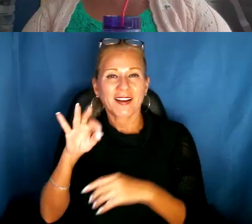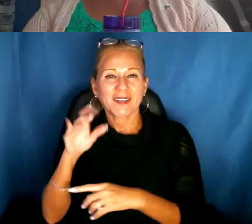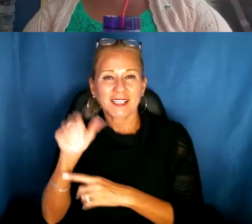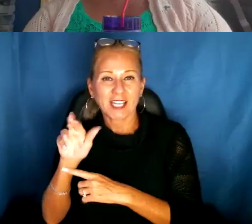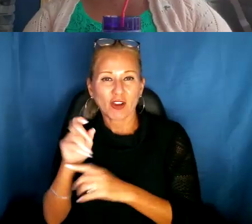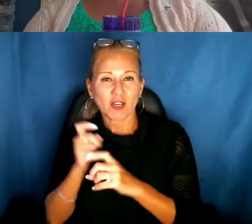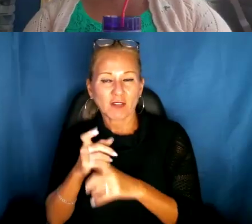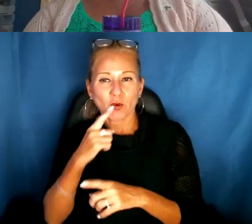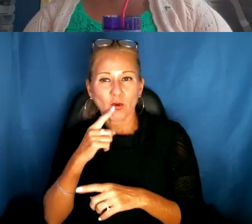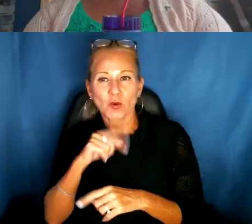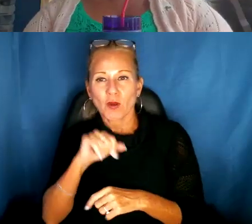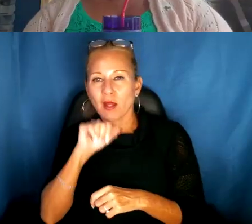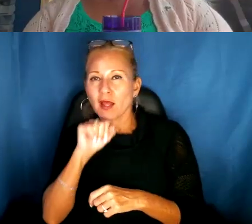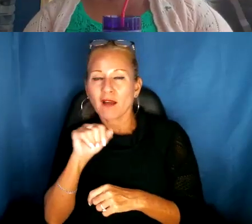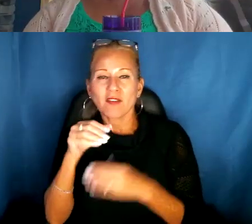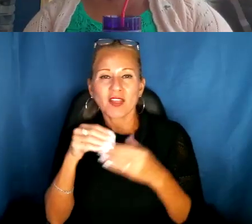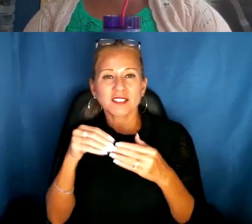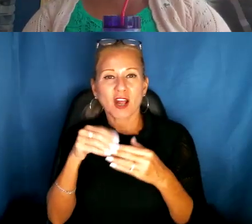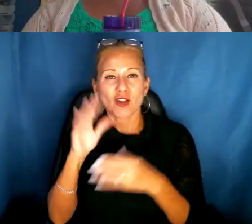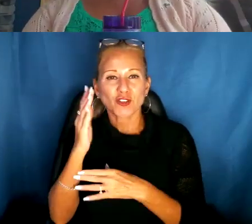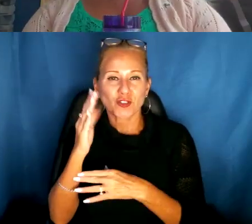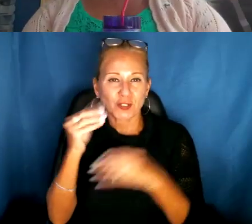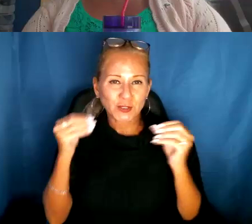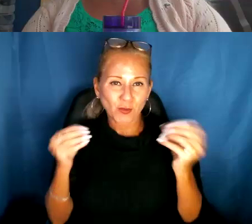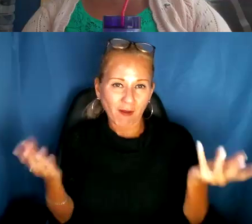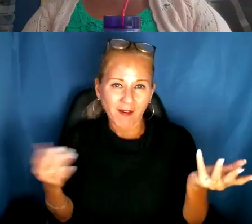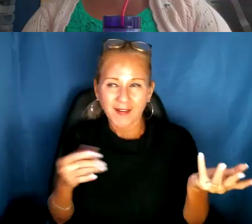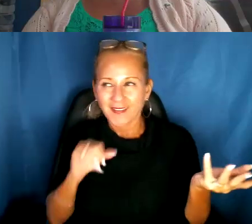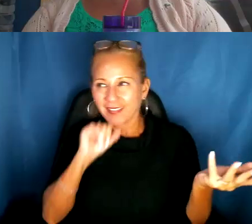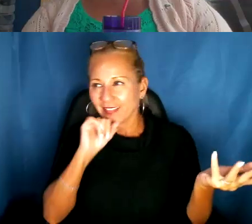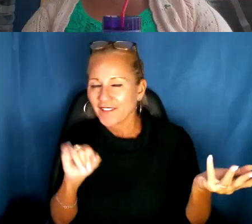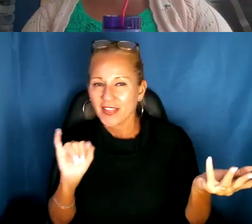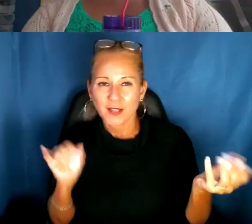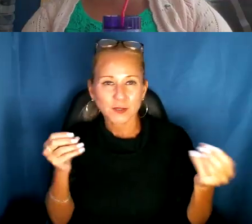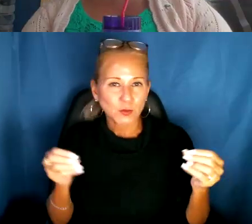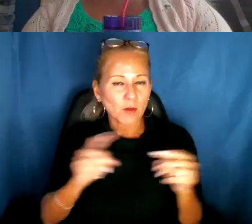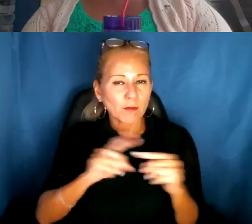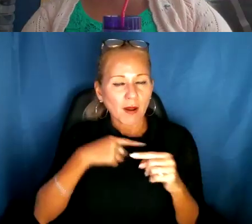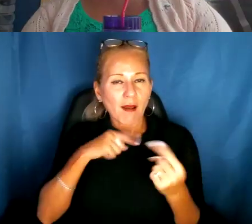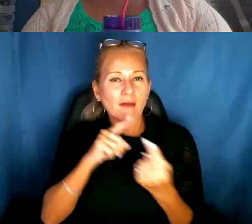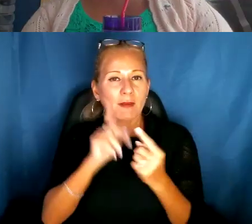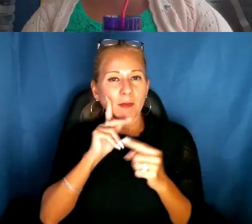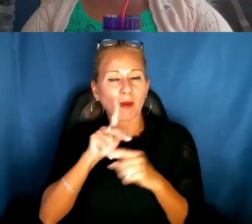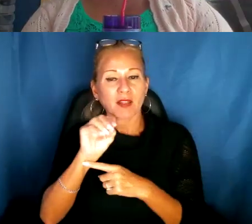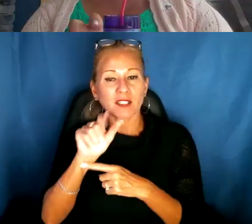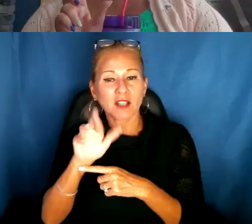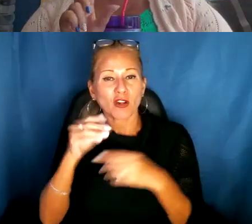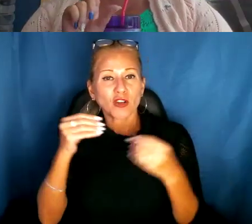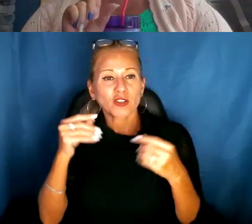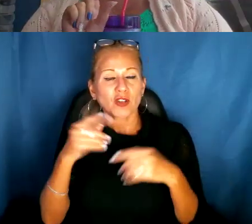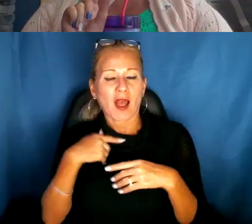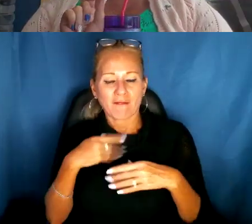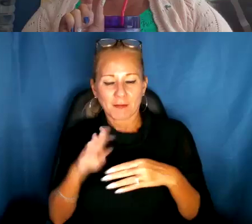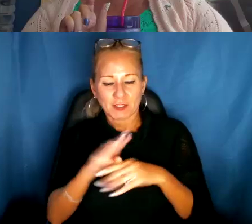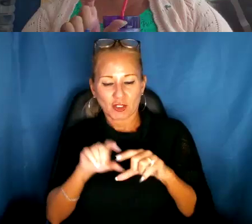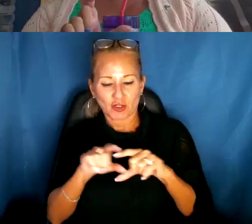I love the Dollar Tree. I mean, who doesn't? It's a dollar. But I've like met people at the Dollar Tree, and I carry little business cards